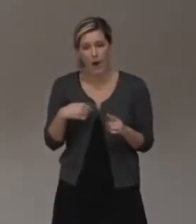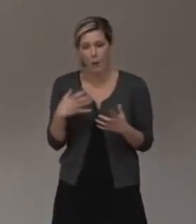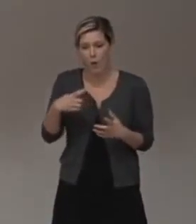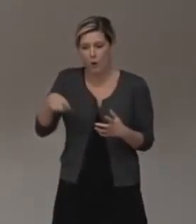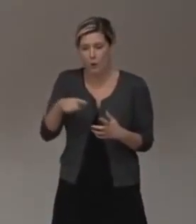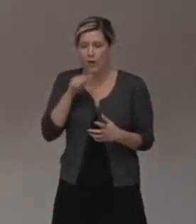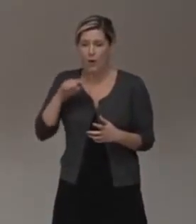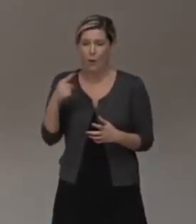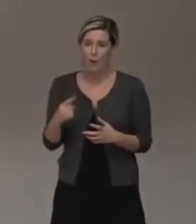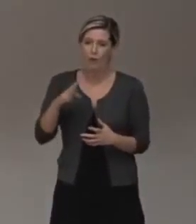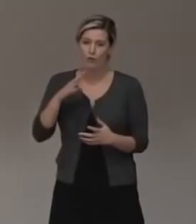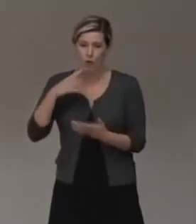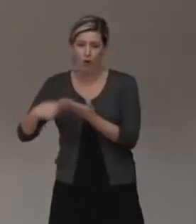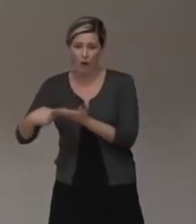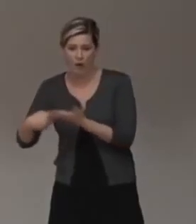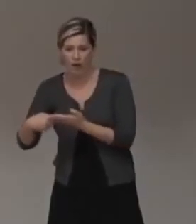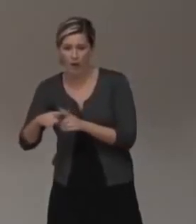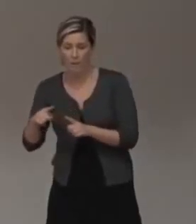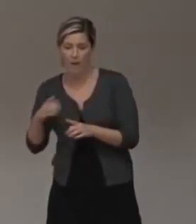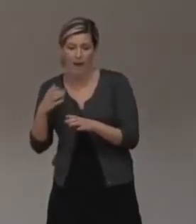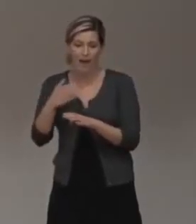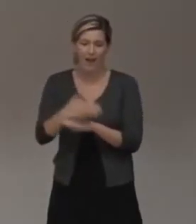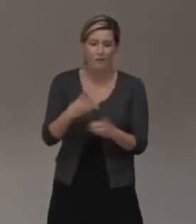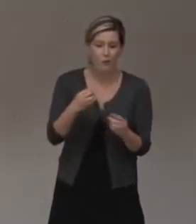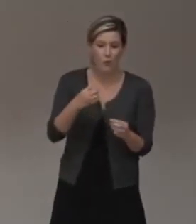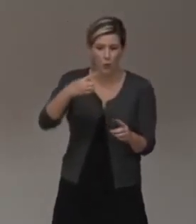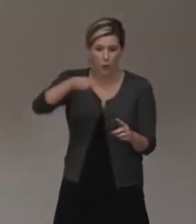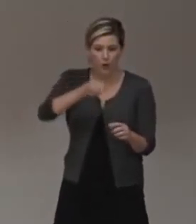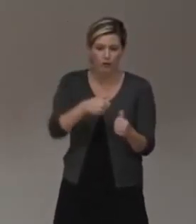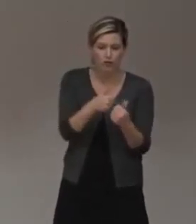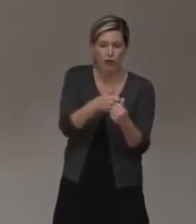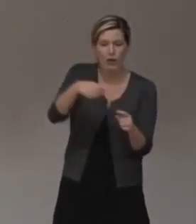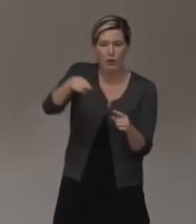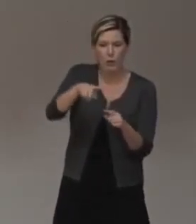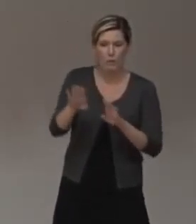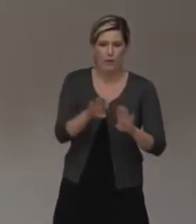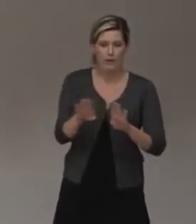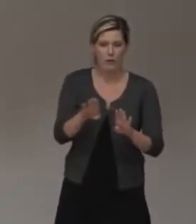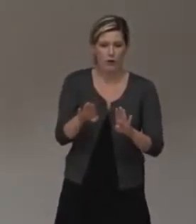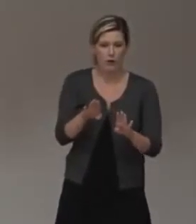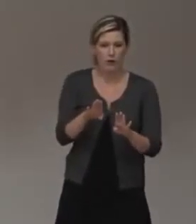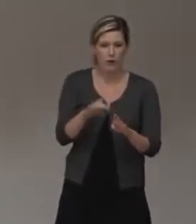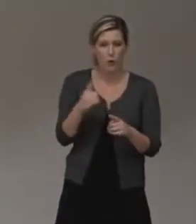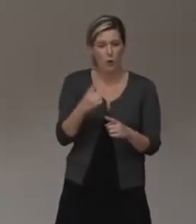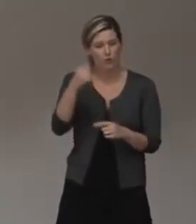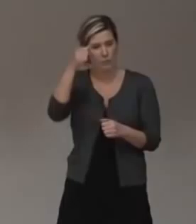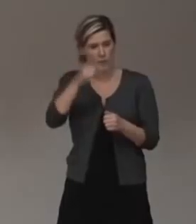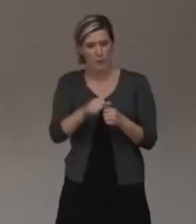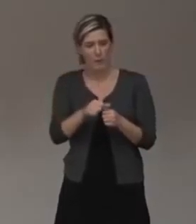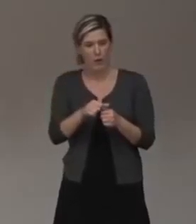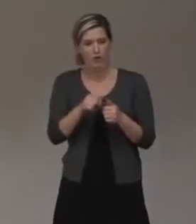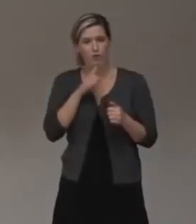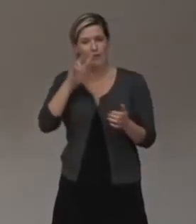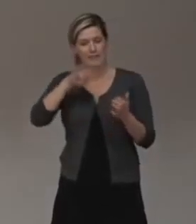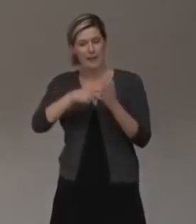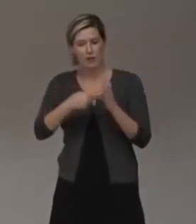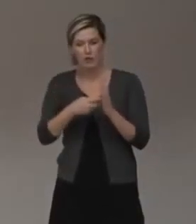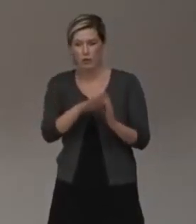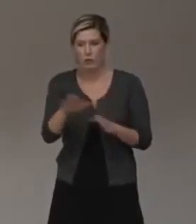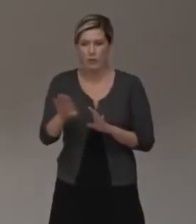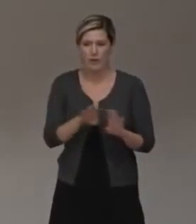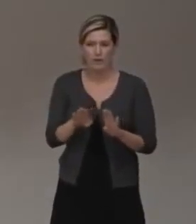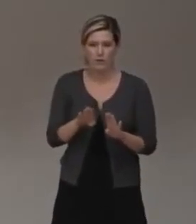talk, but then go out and challenge the behaviors. Be mindful and think about, be very intentional in your